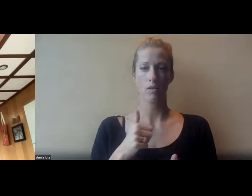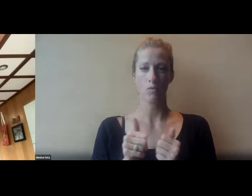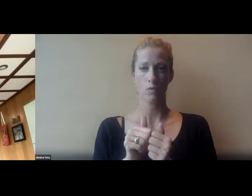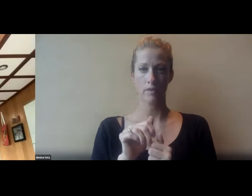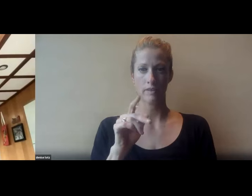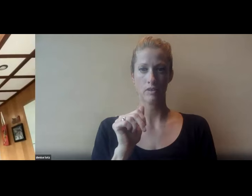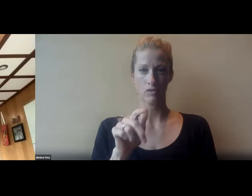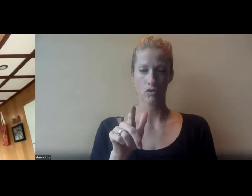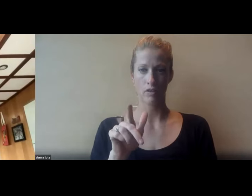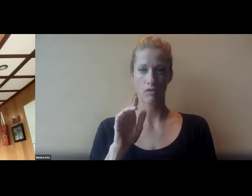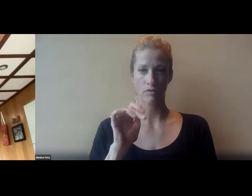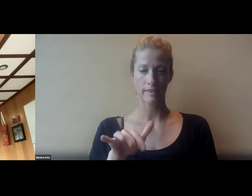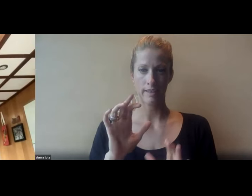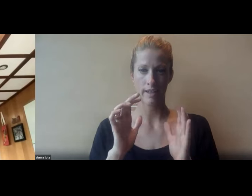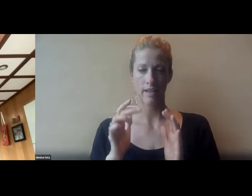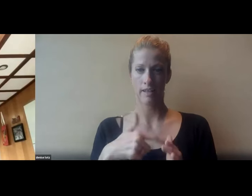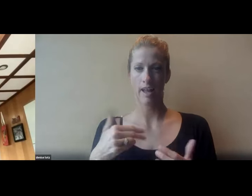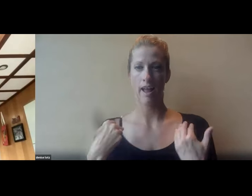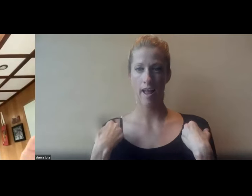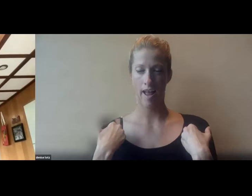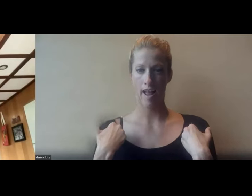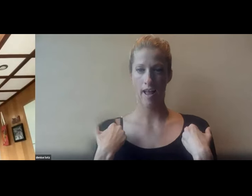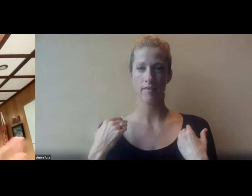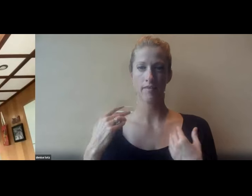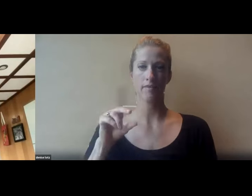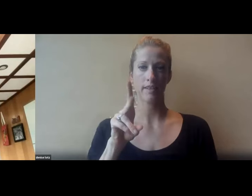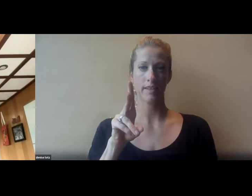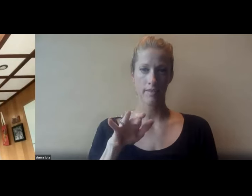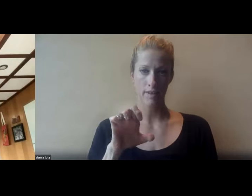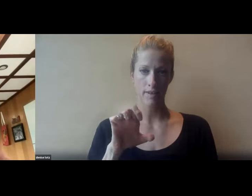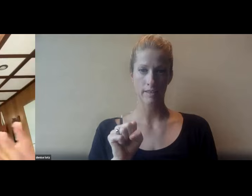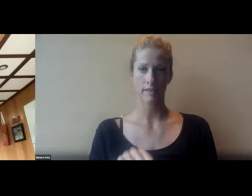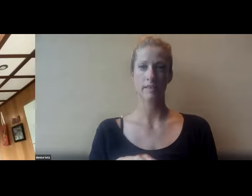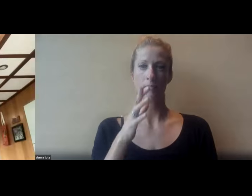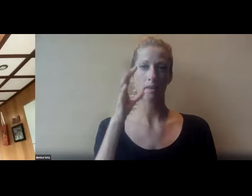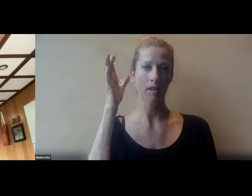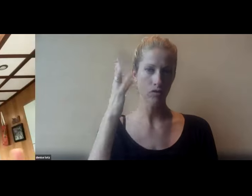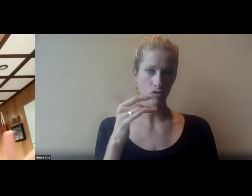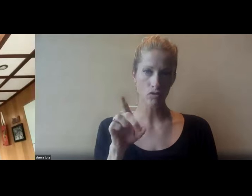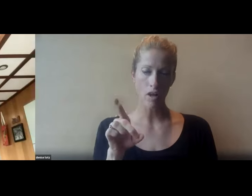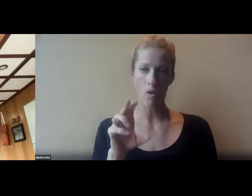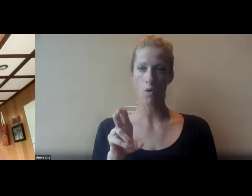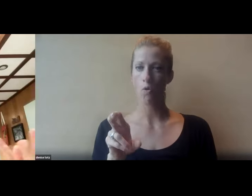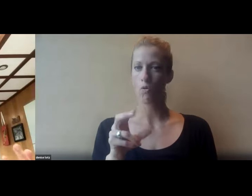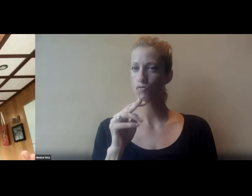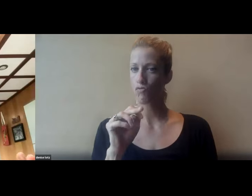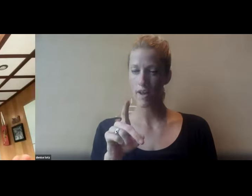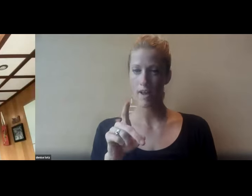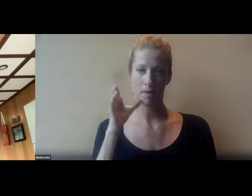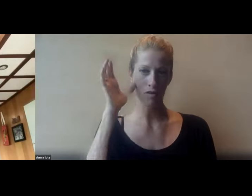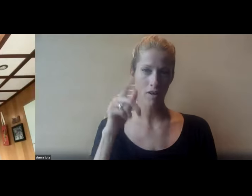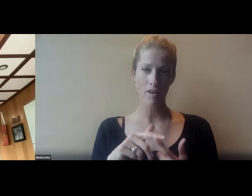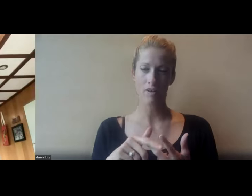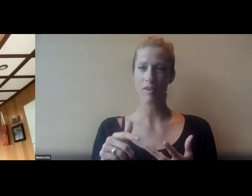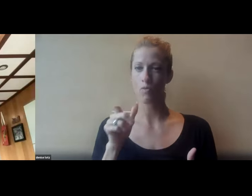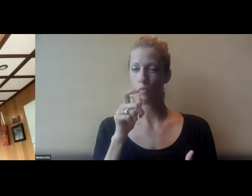literacy classes and have a computing device, a parent and child, or a grandparent now that has a